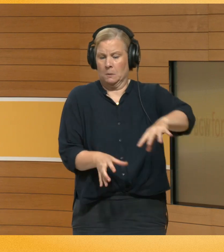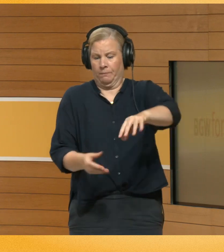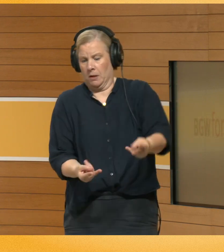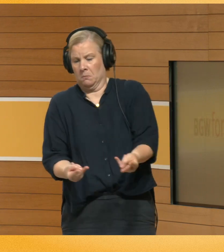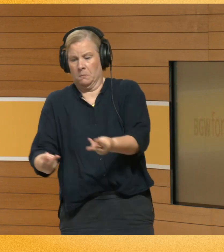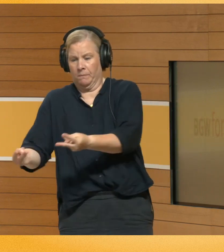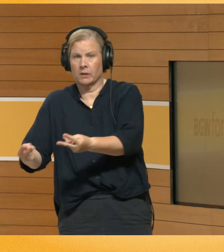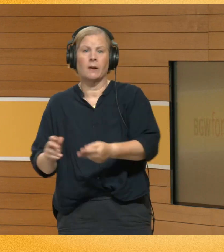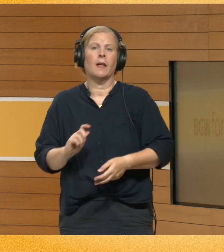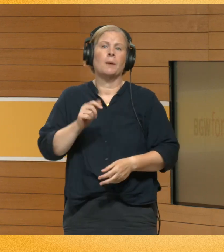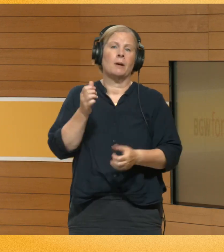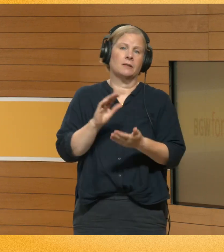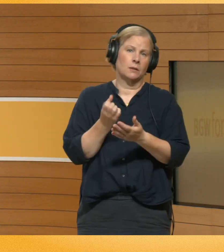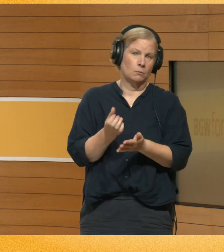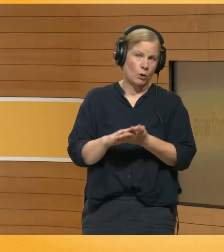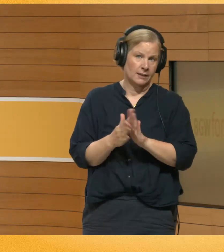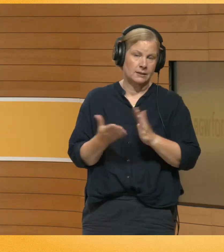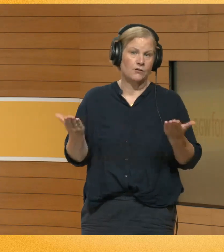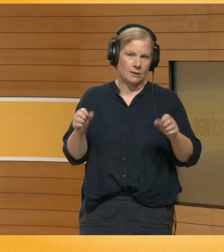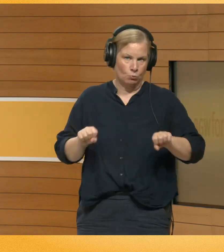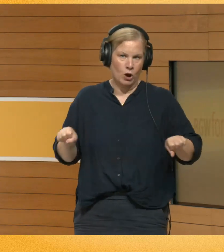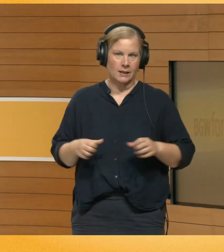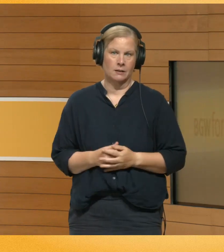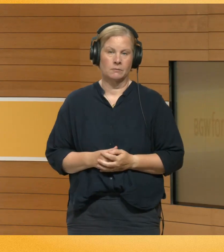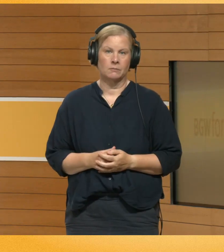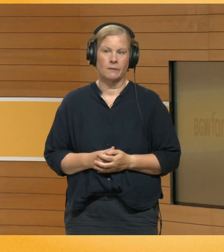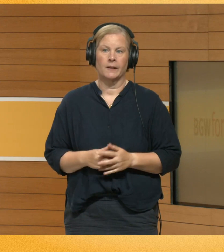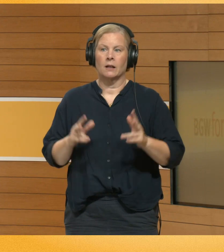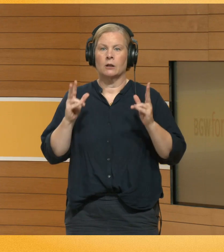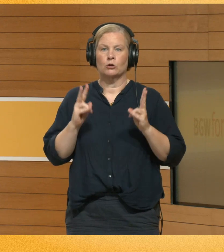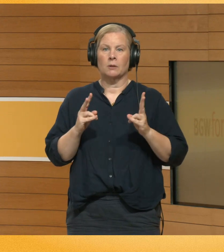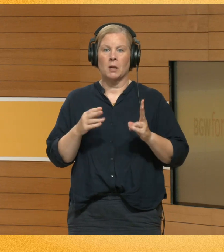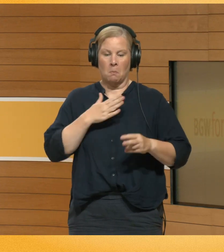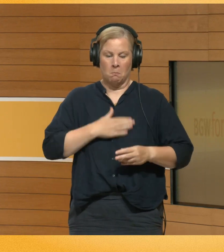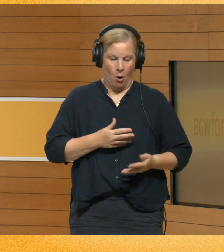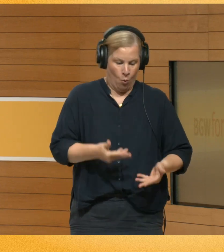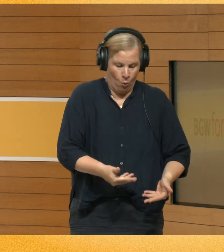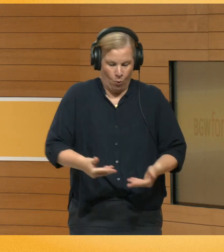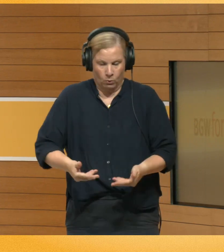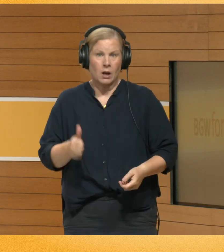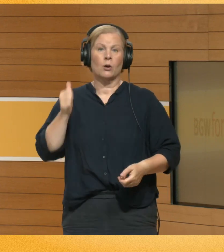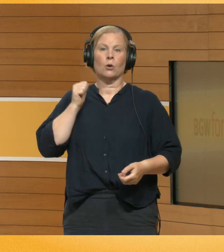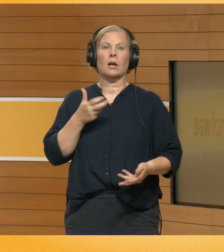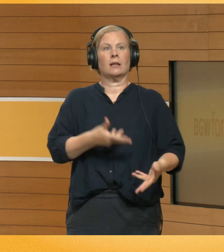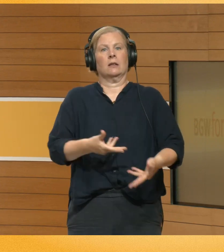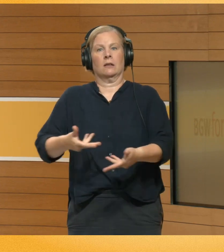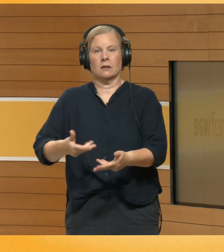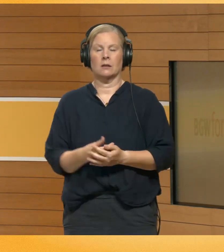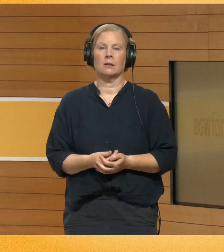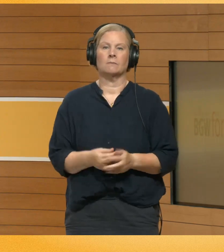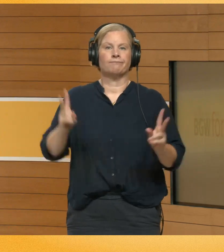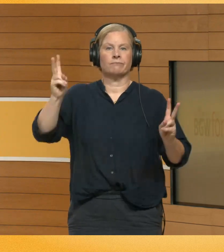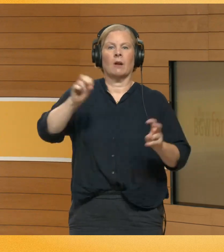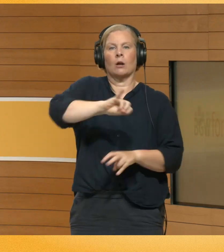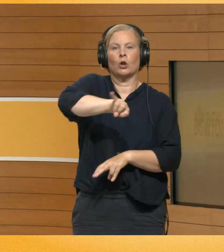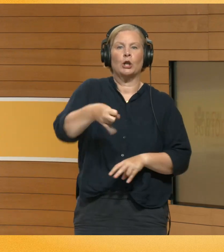transferring, craniocaudal J transfer? How are we rolling these patients? Are we rolling, repositioning? We're